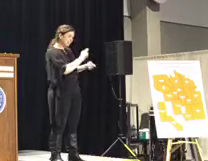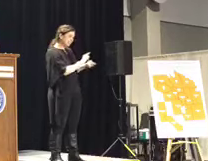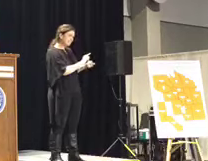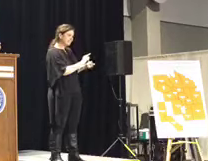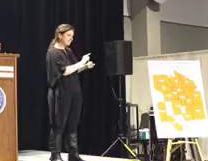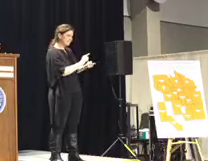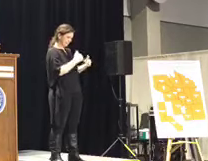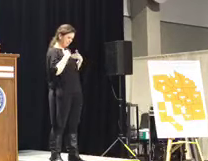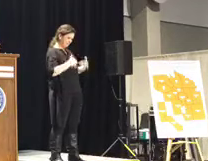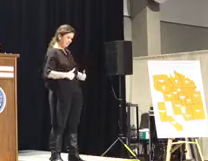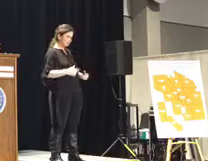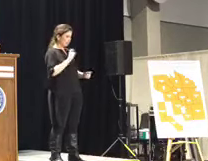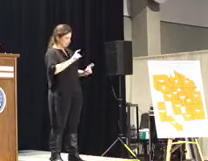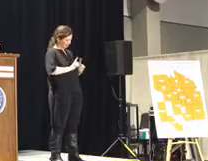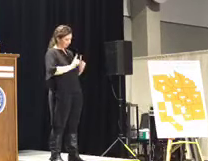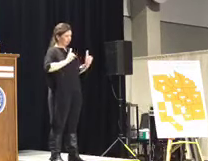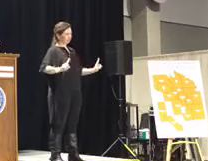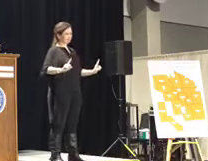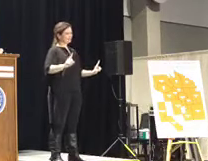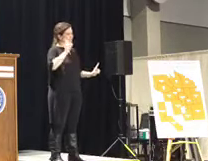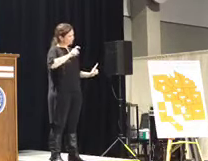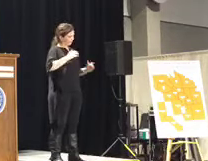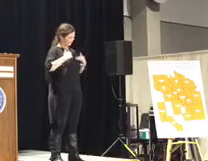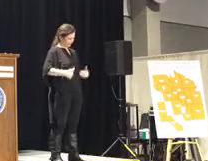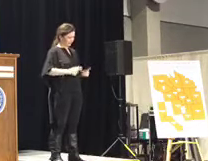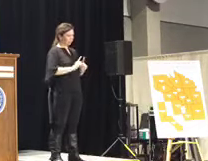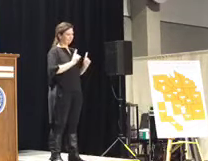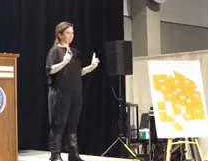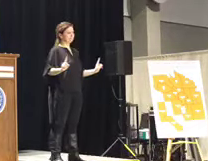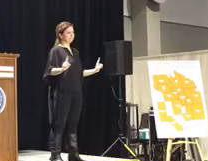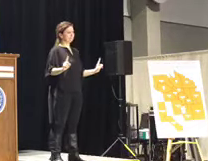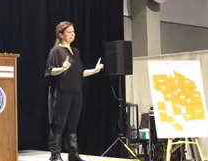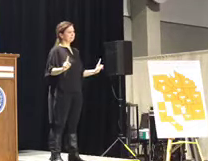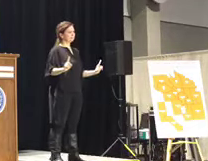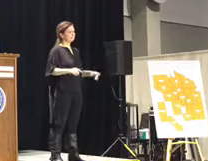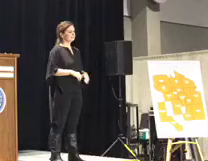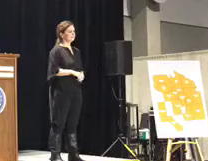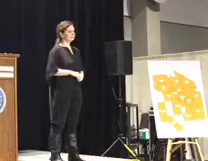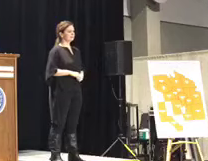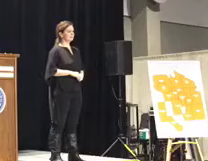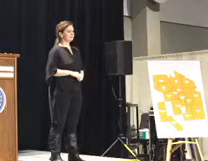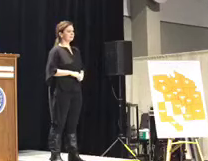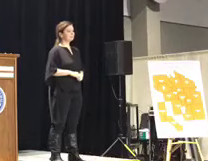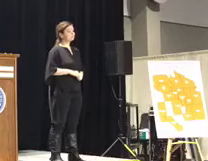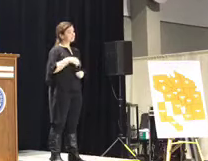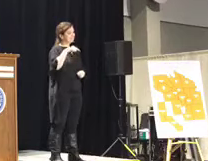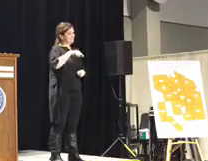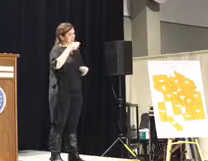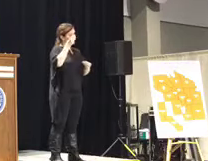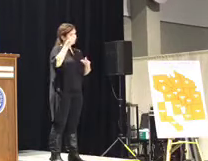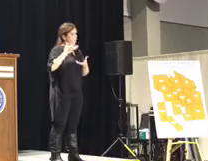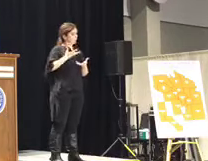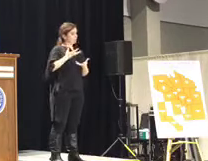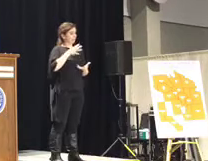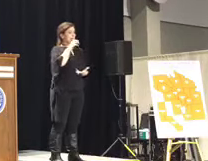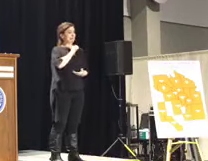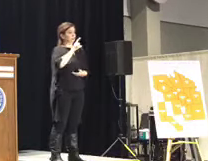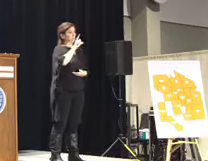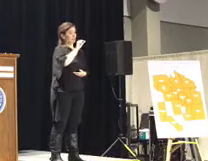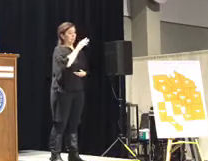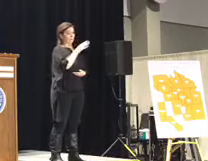beginning part of this spread in our country, these demographics not taking this virus seriously.